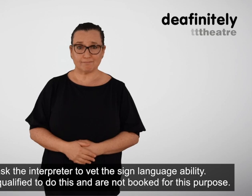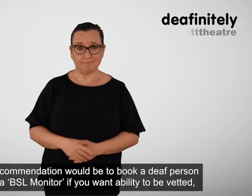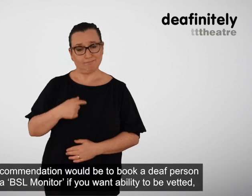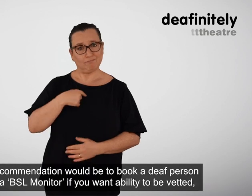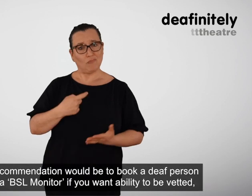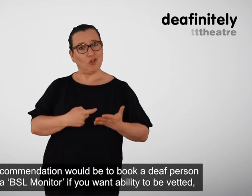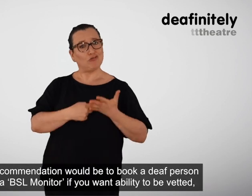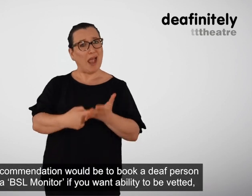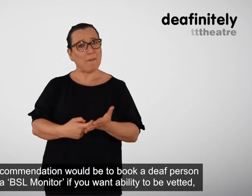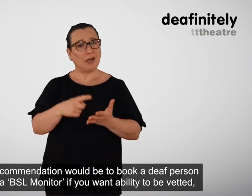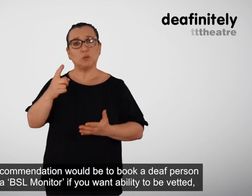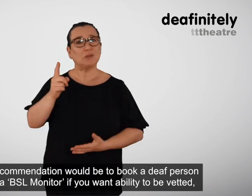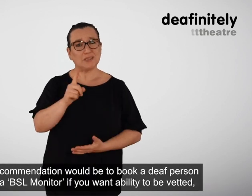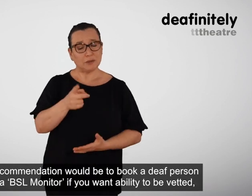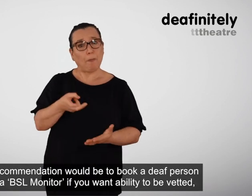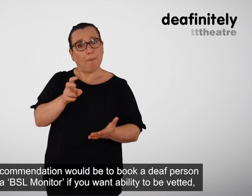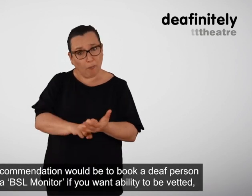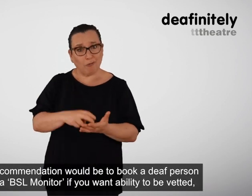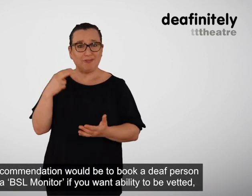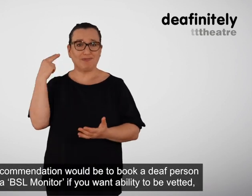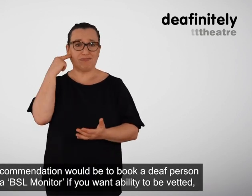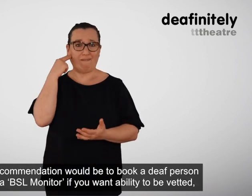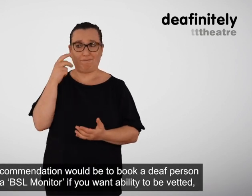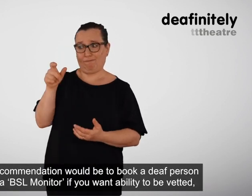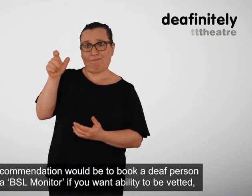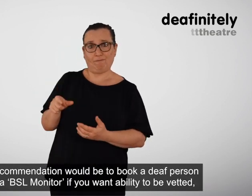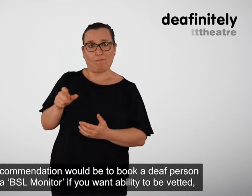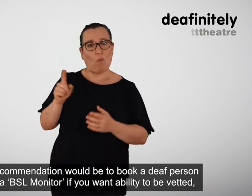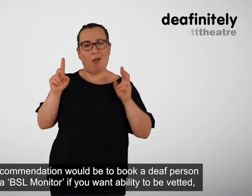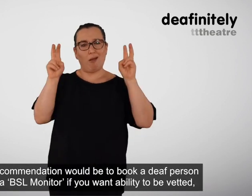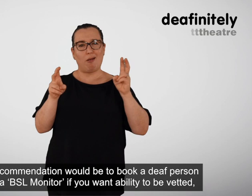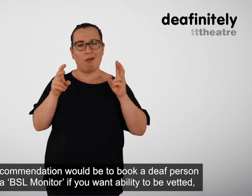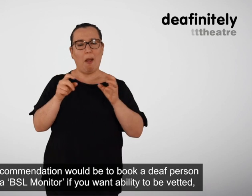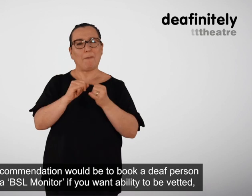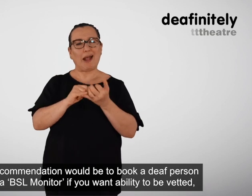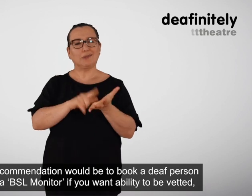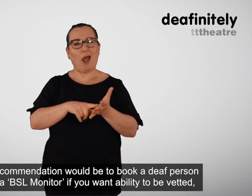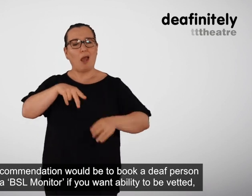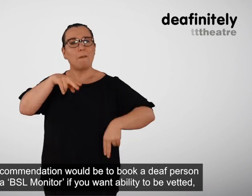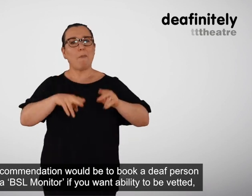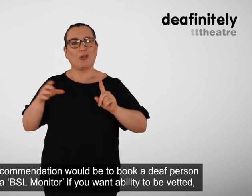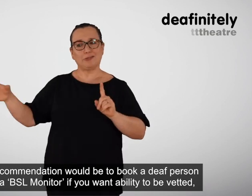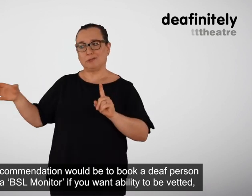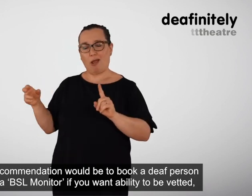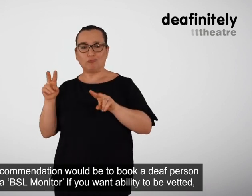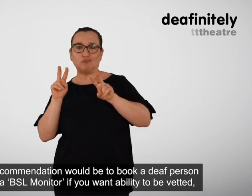The recommendation would be to book a deaf person to be a BSL monitor if you want ability to be vetted,